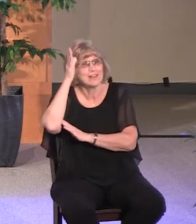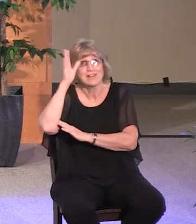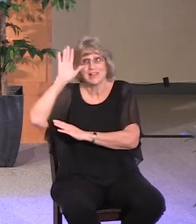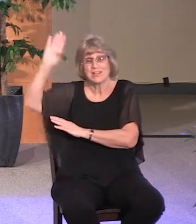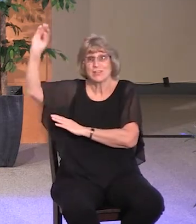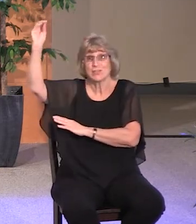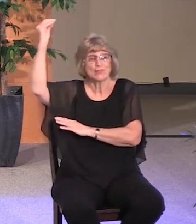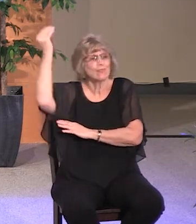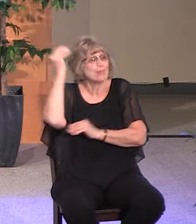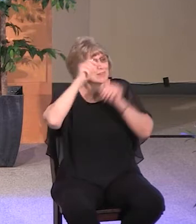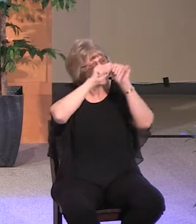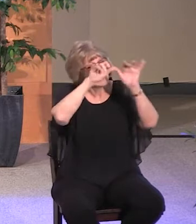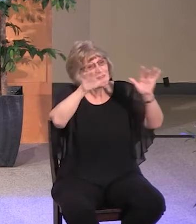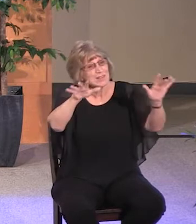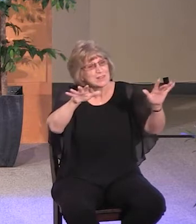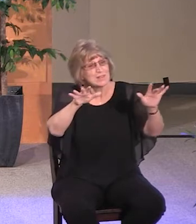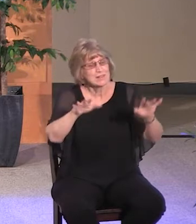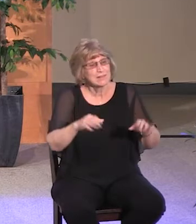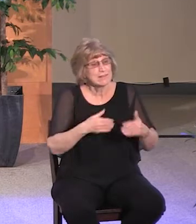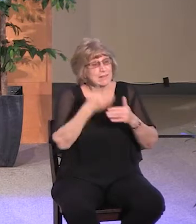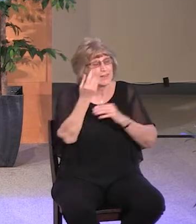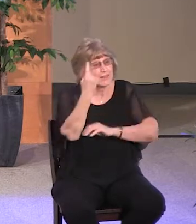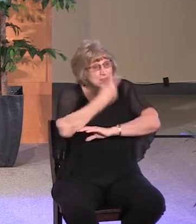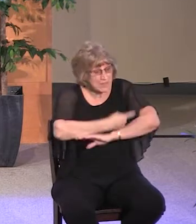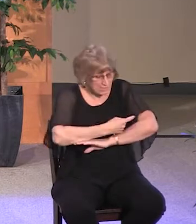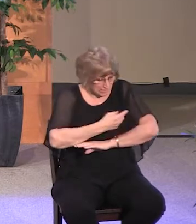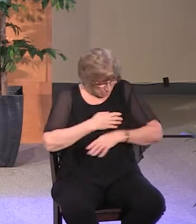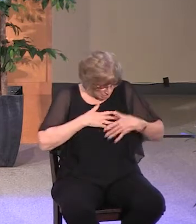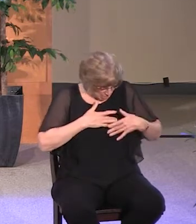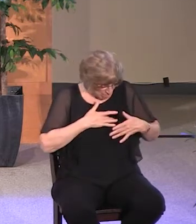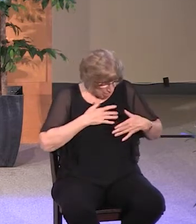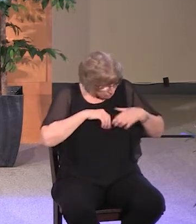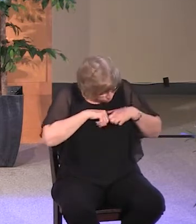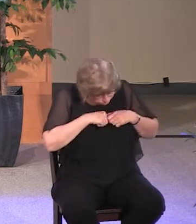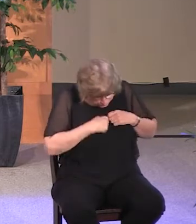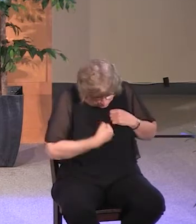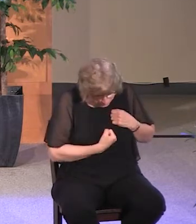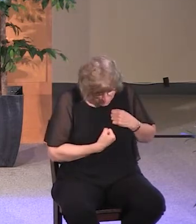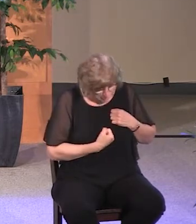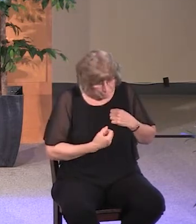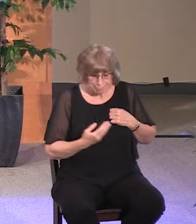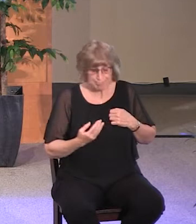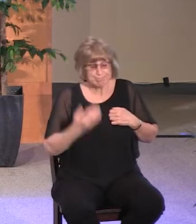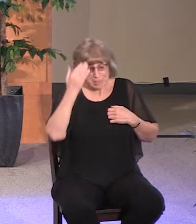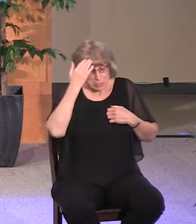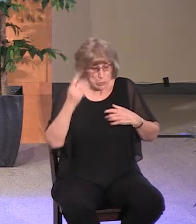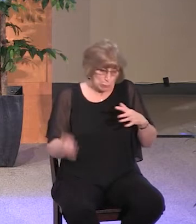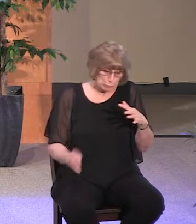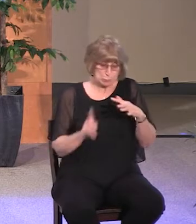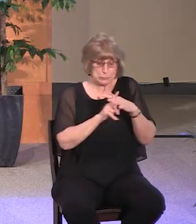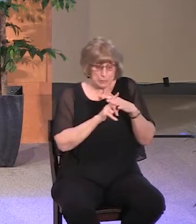And the very next day, my heart broken and confused, I knew I had to show up to support others. I had